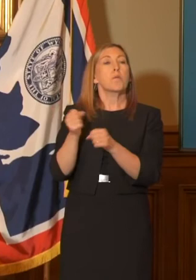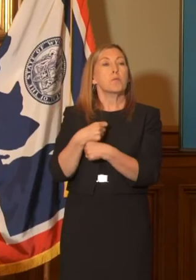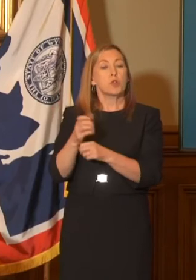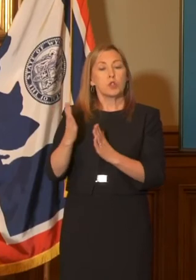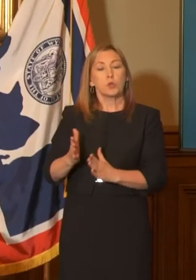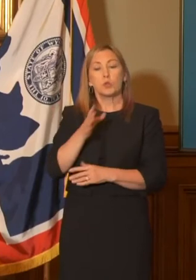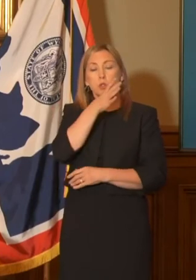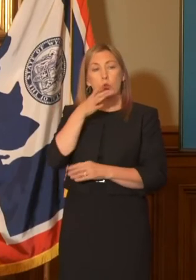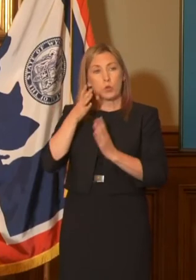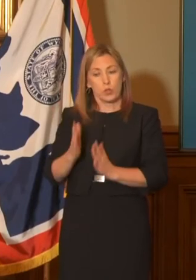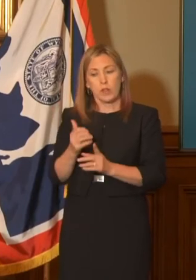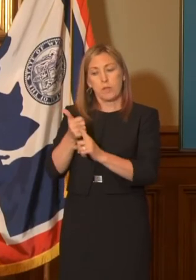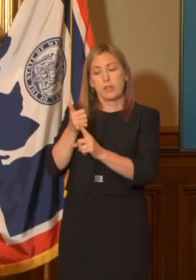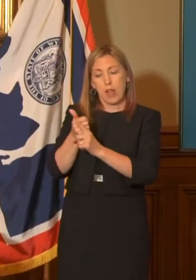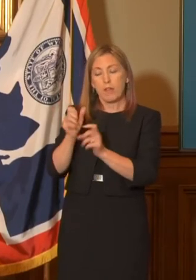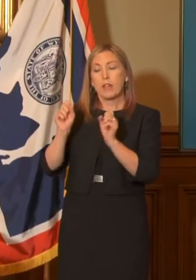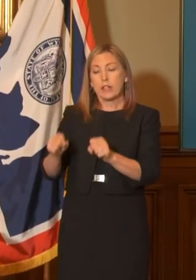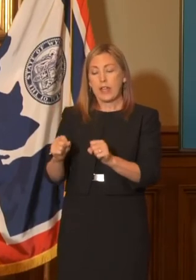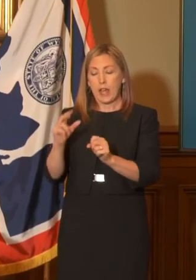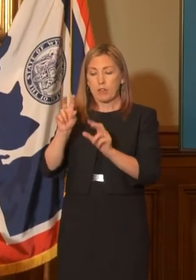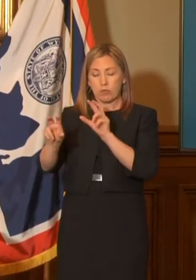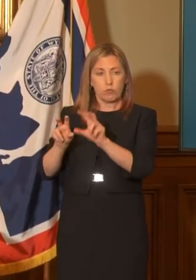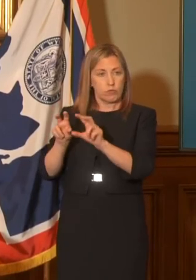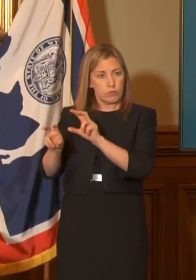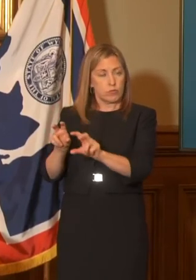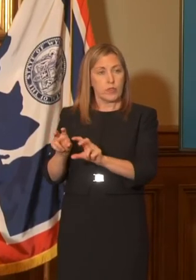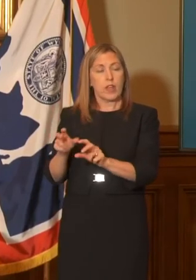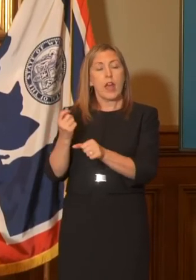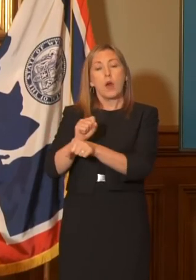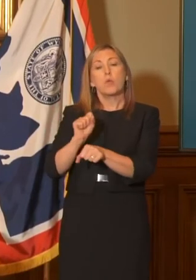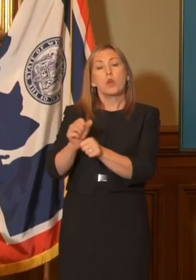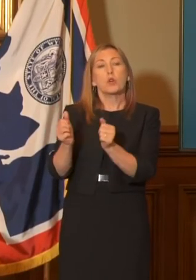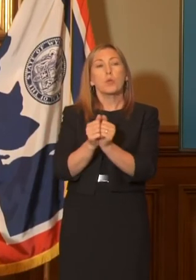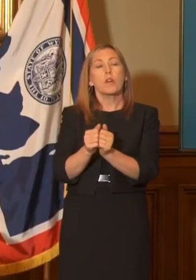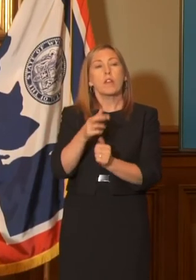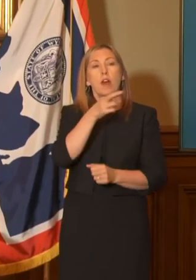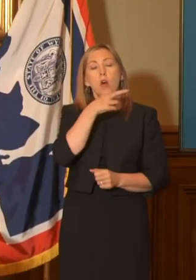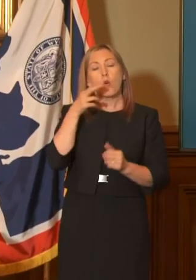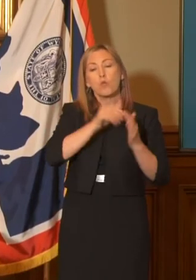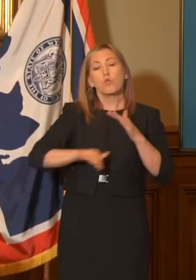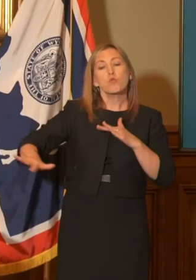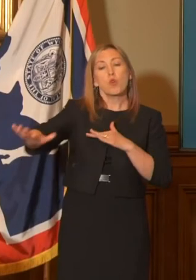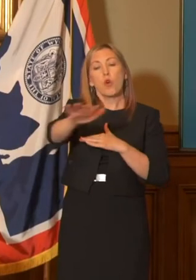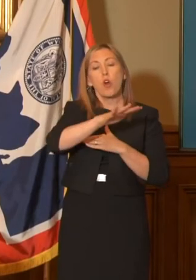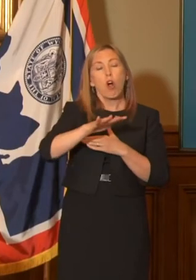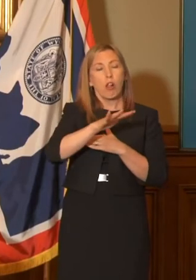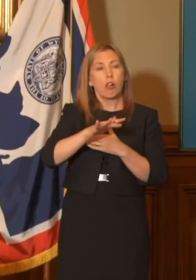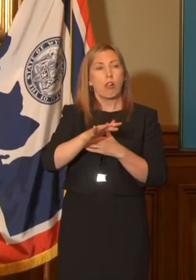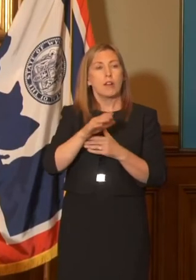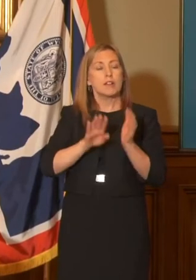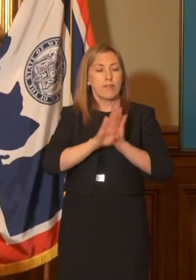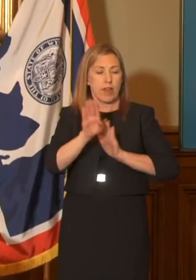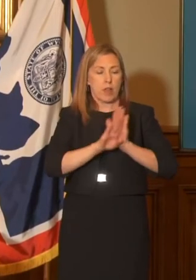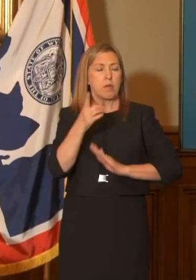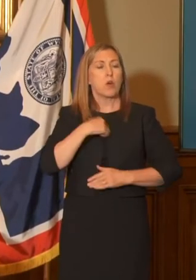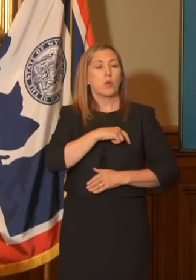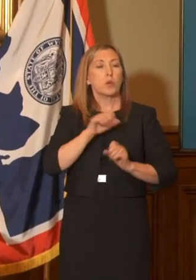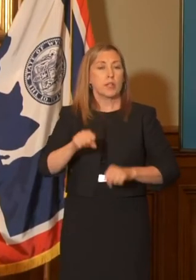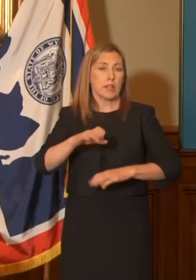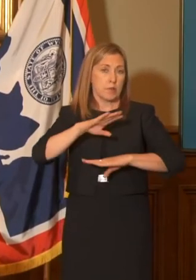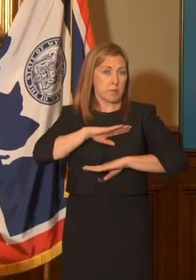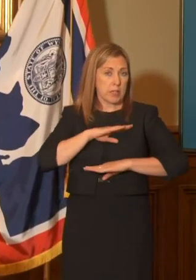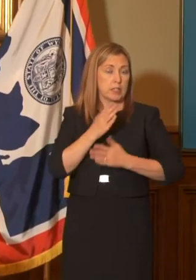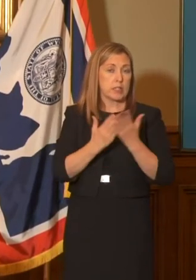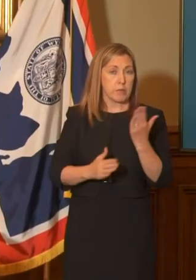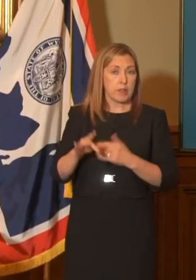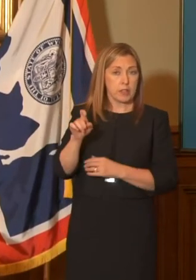over time. And then working with rural development and others, we believe we can meet some of those needs. These are difficult